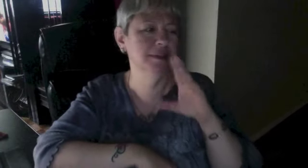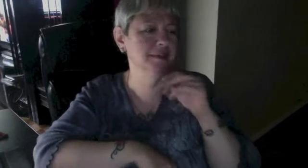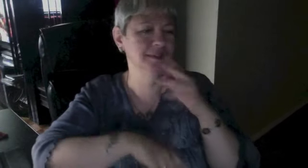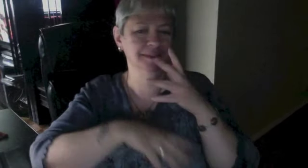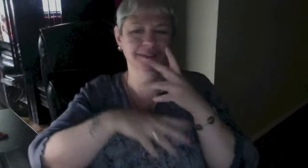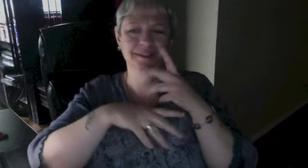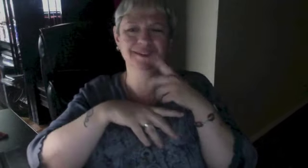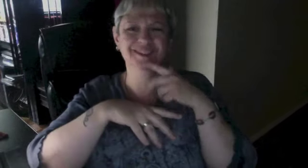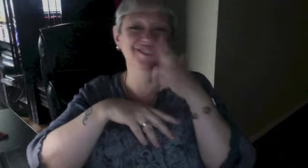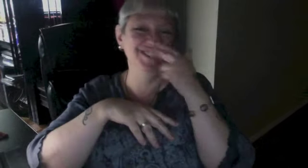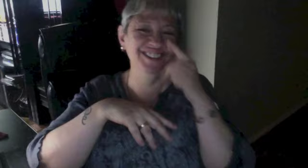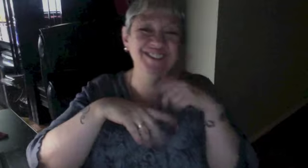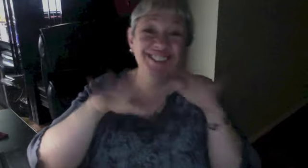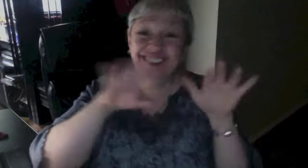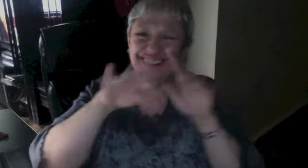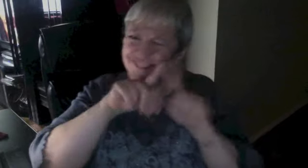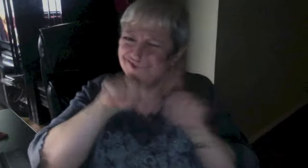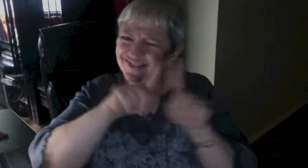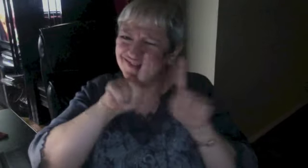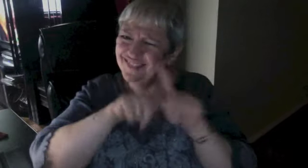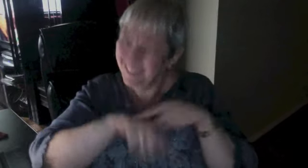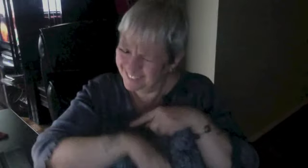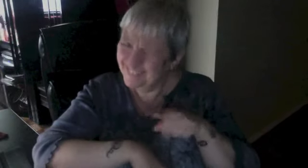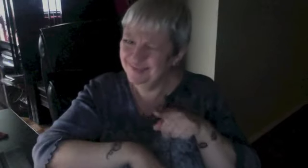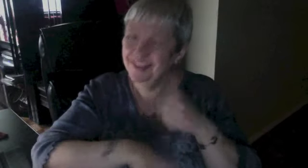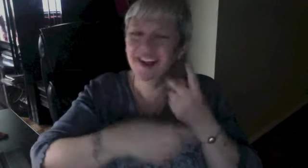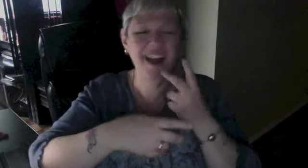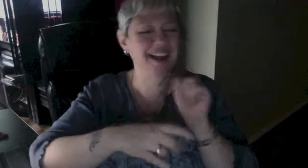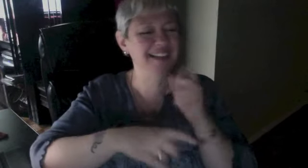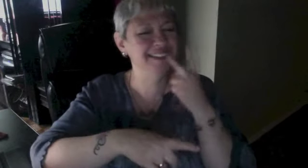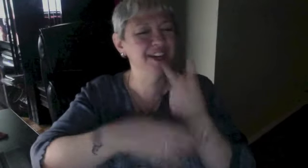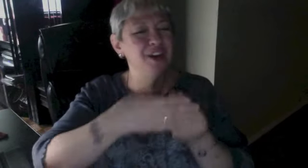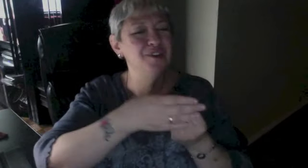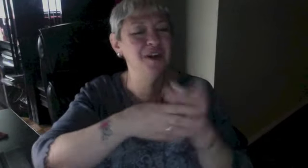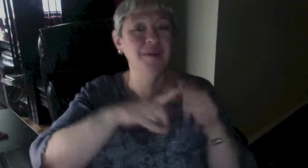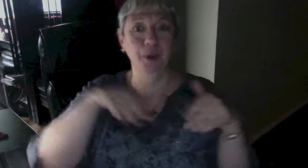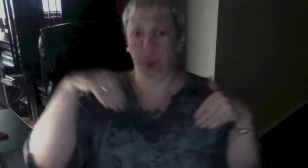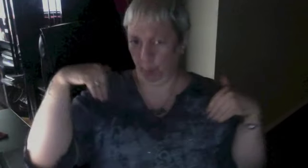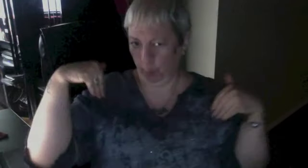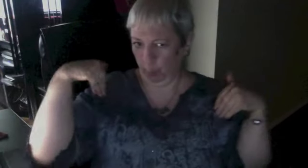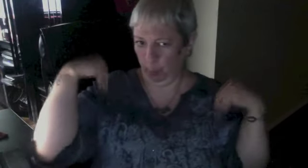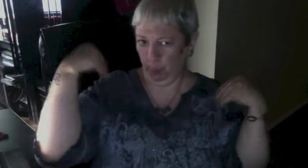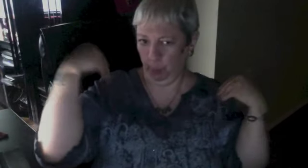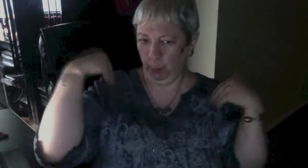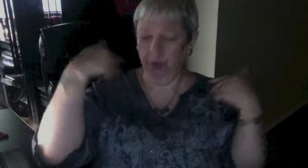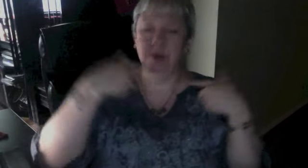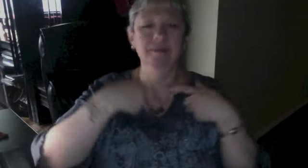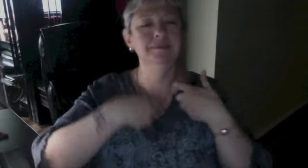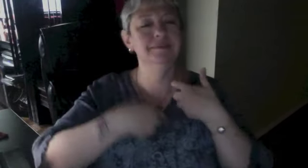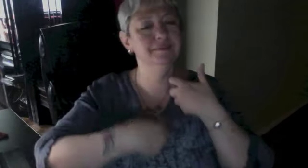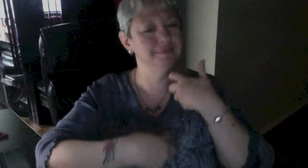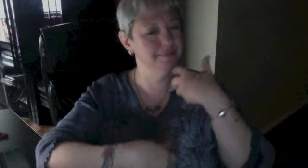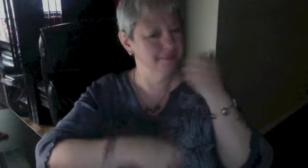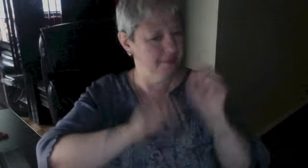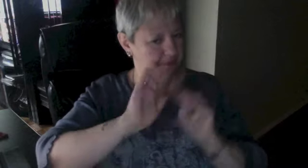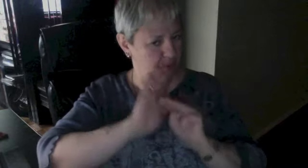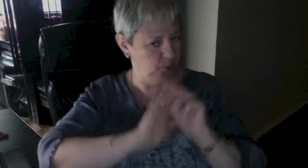best. Knicks, Celtics, Game 3. Live coverage begins Friday night at 7 on